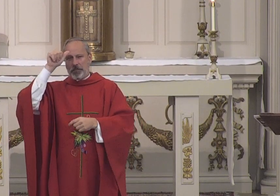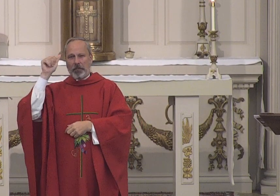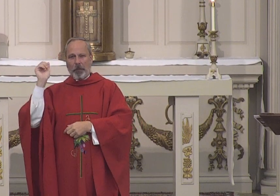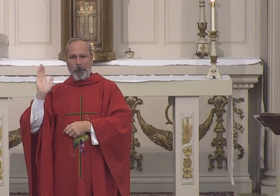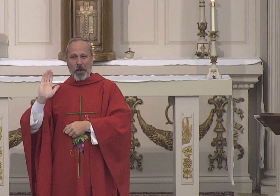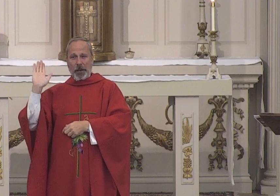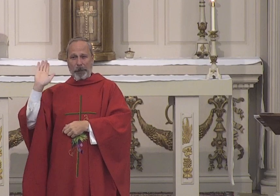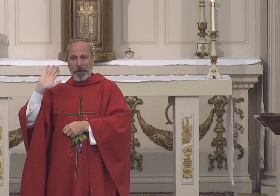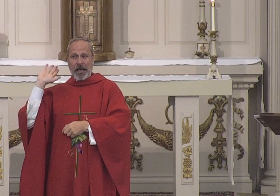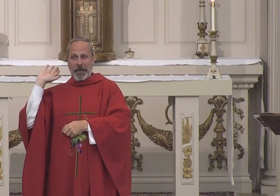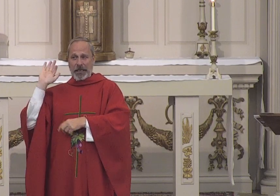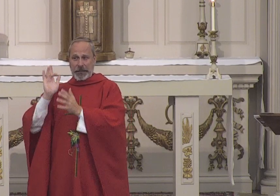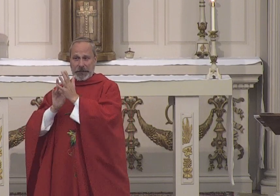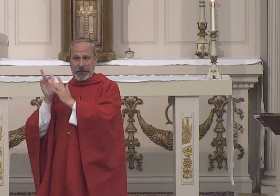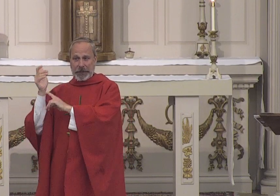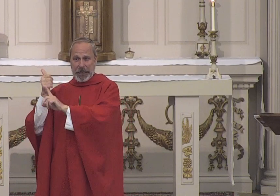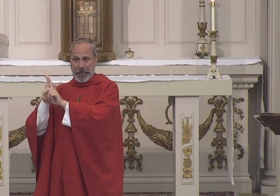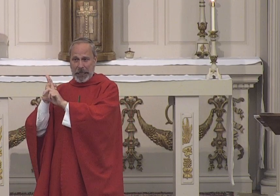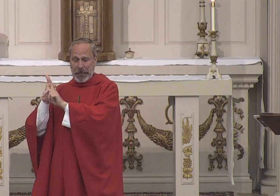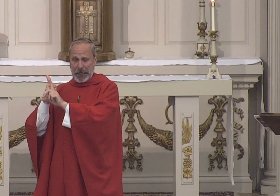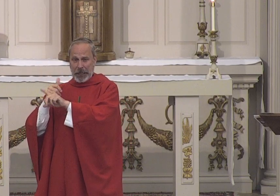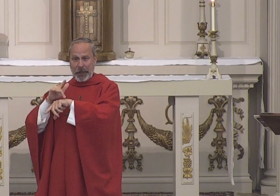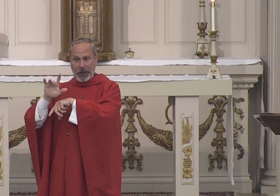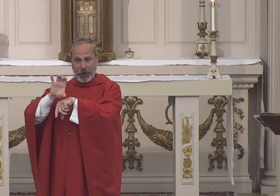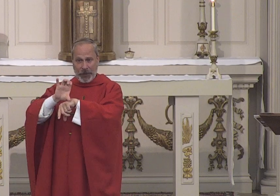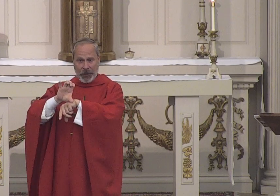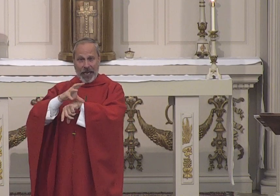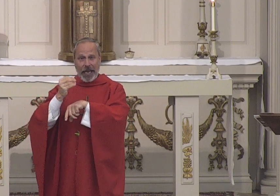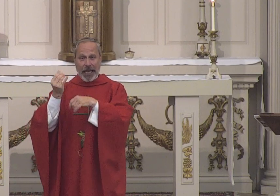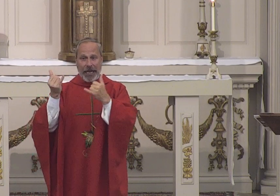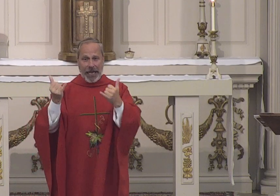We tend to be very stubborn.